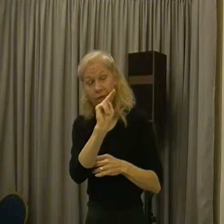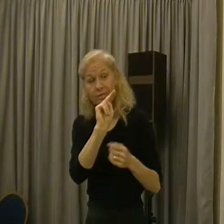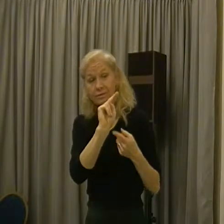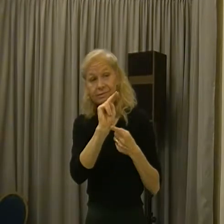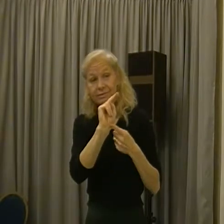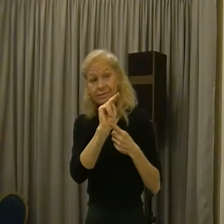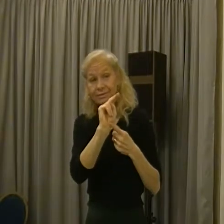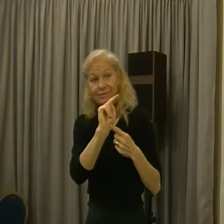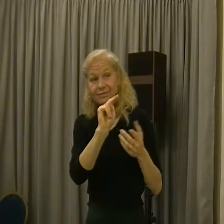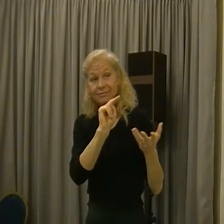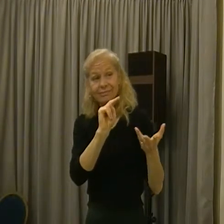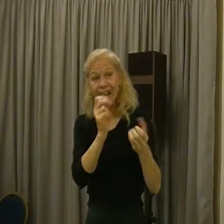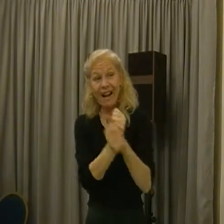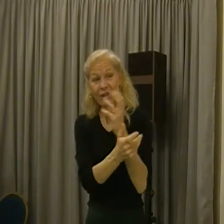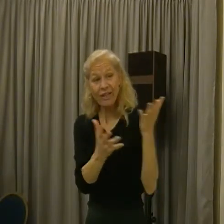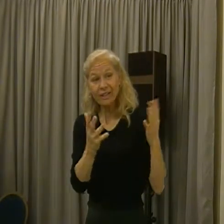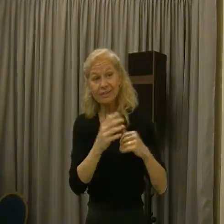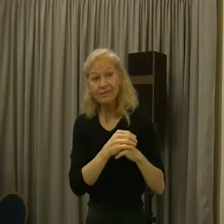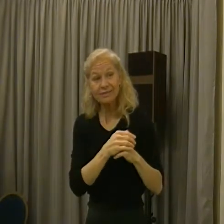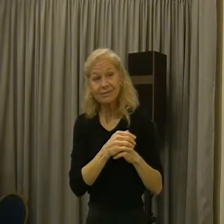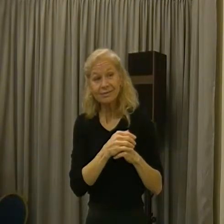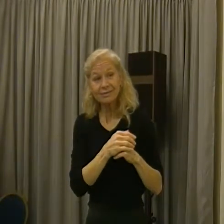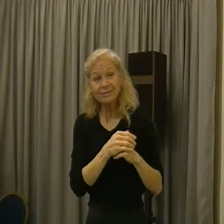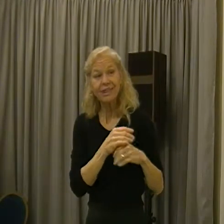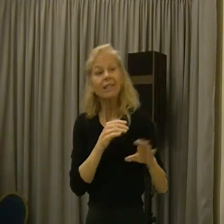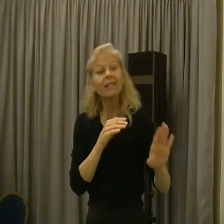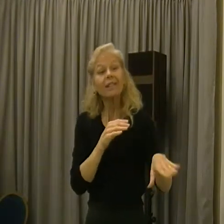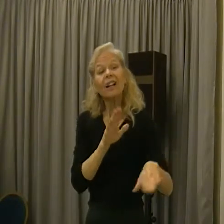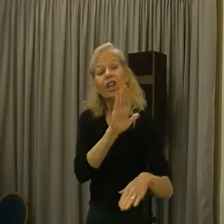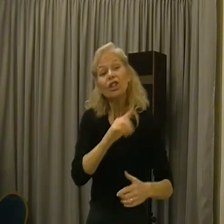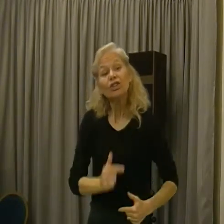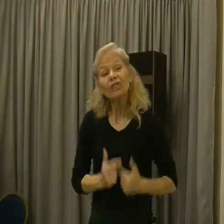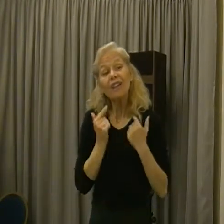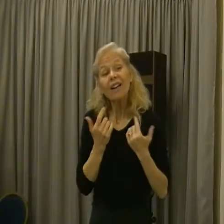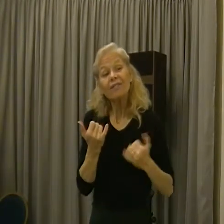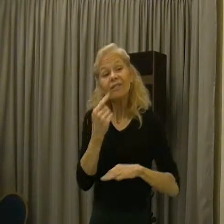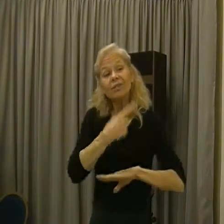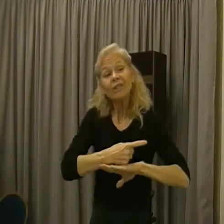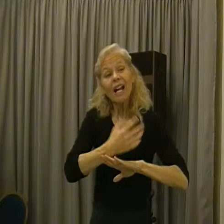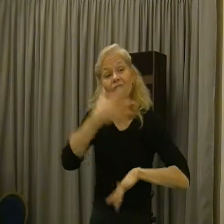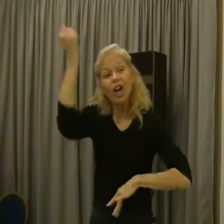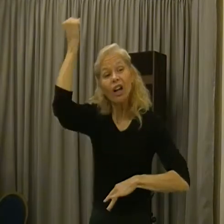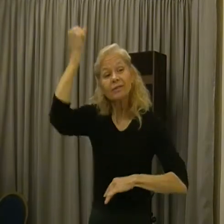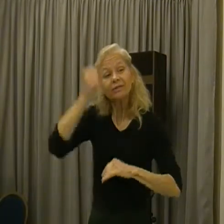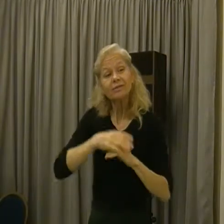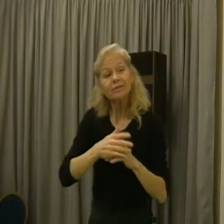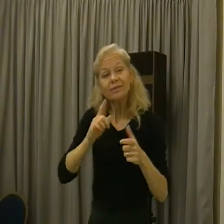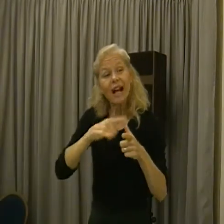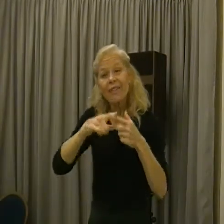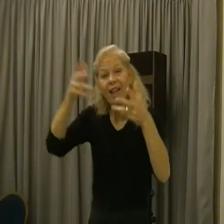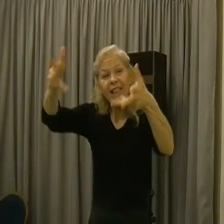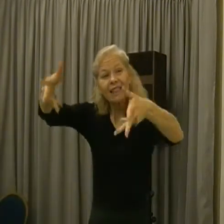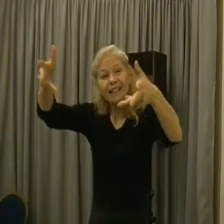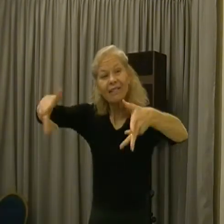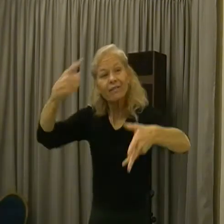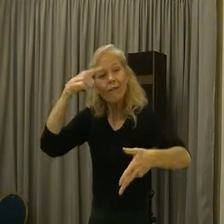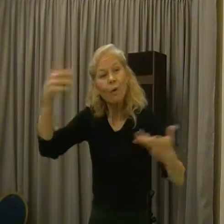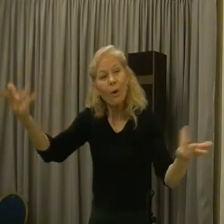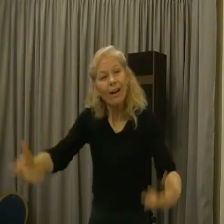The Levite that went by, he wouldn't help the poor guy. But the Samaritan, what does he do? He walks over him and pours some oil